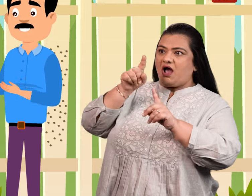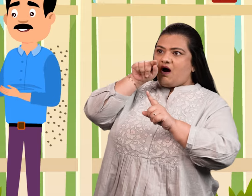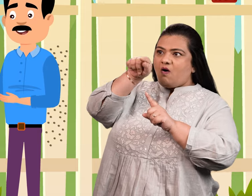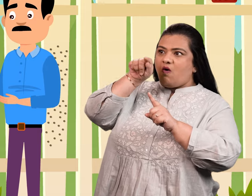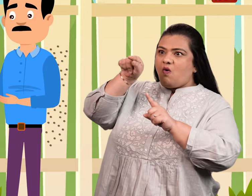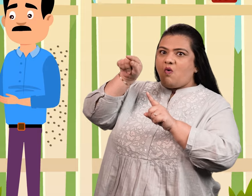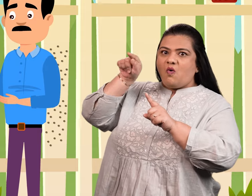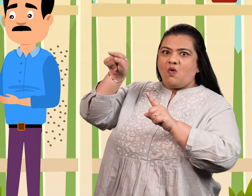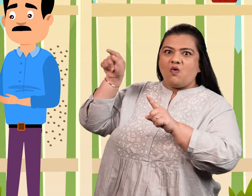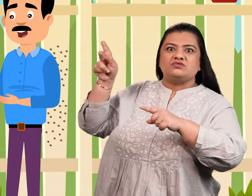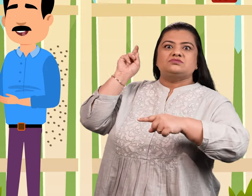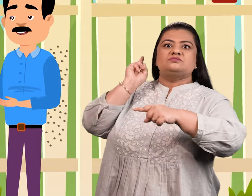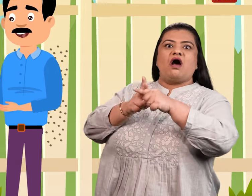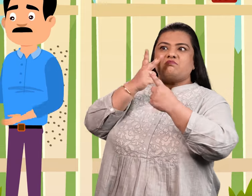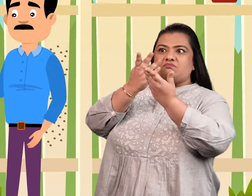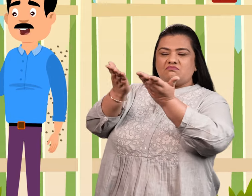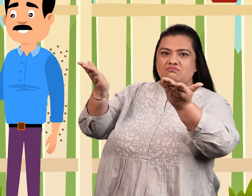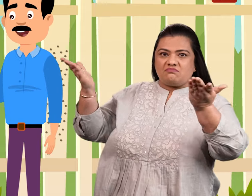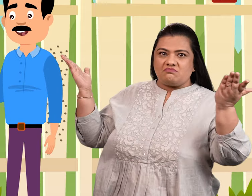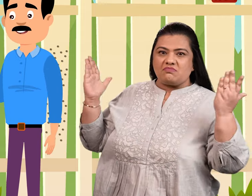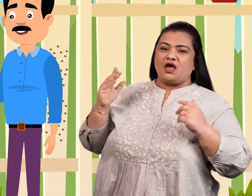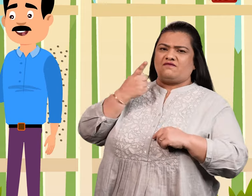fence. It still has holes in it.